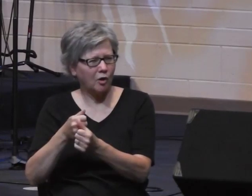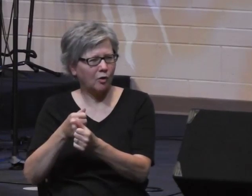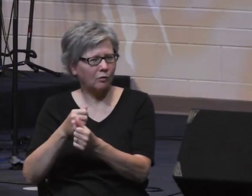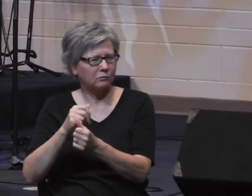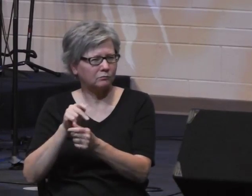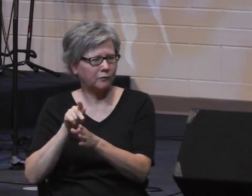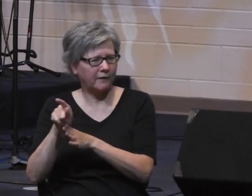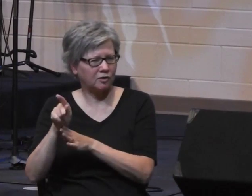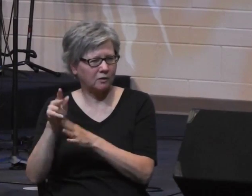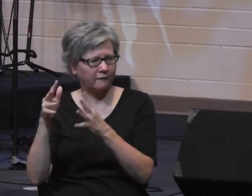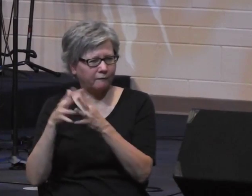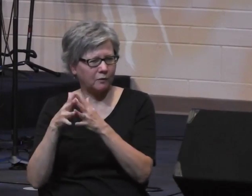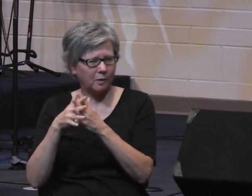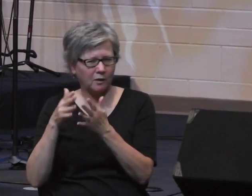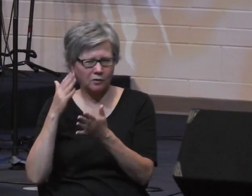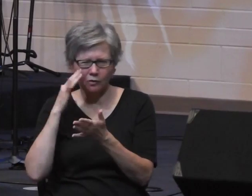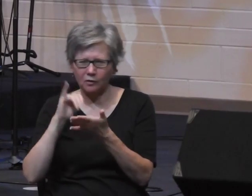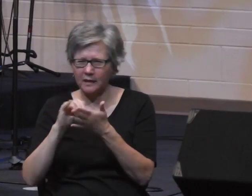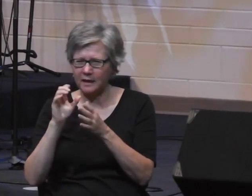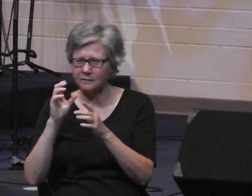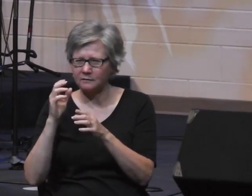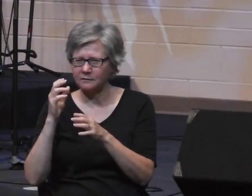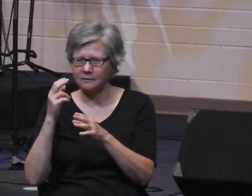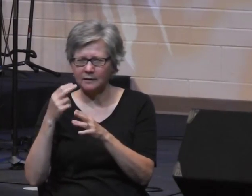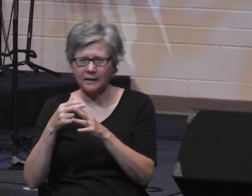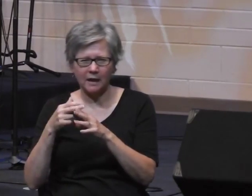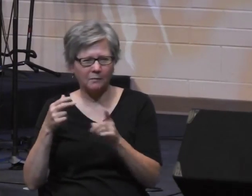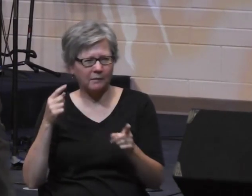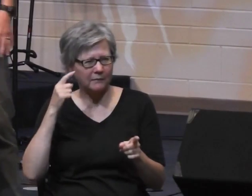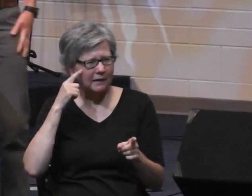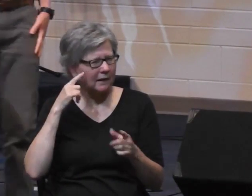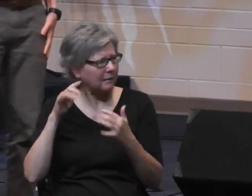he played for the Texans. Is that a football team? The Texans?